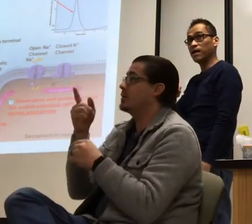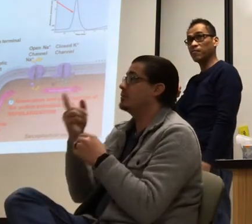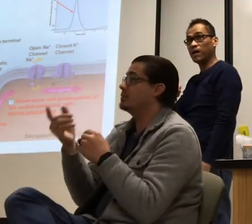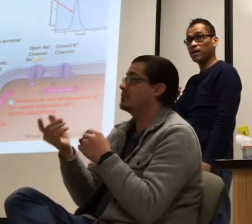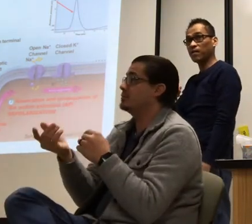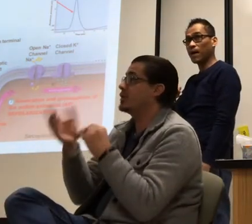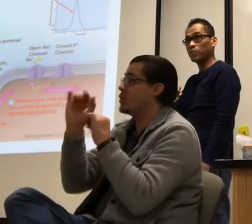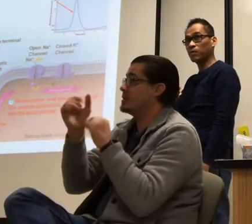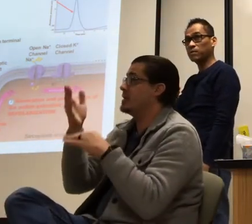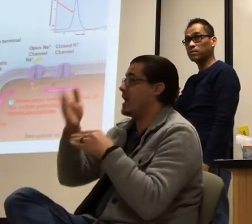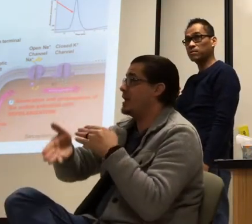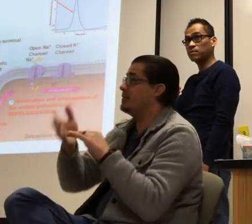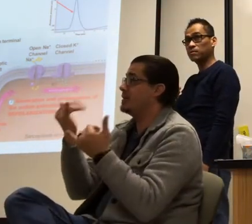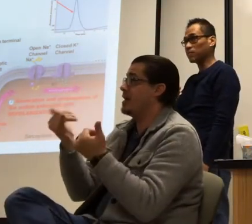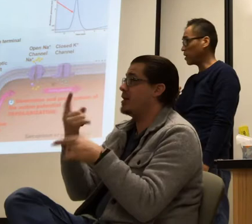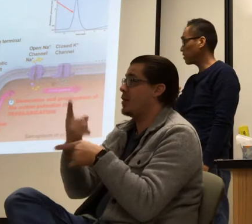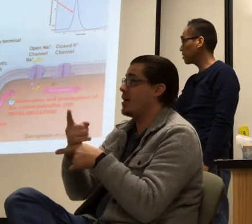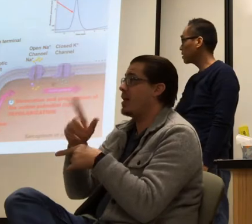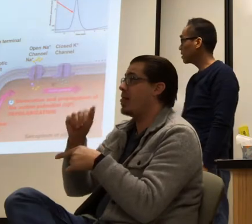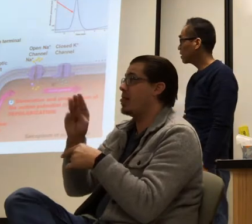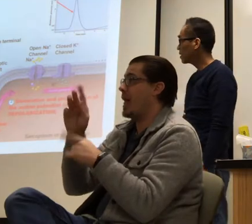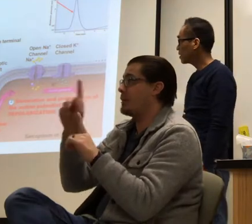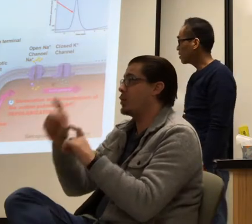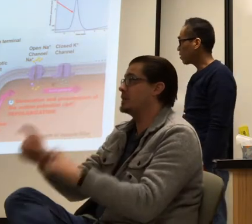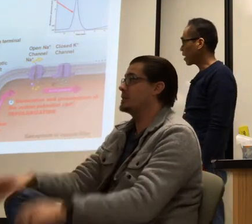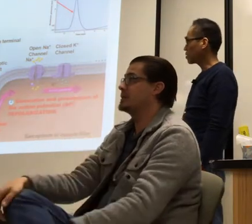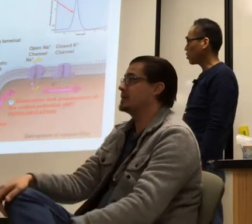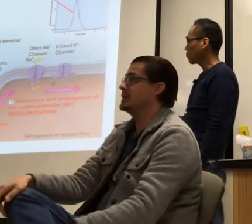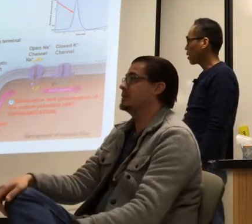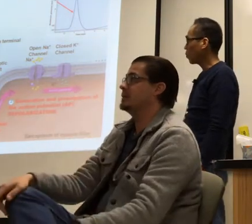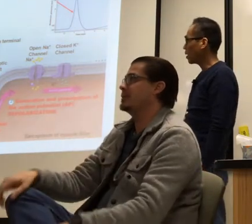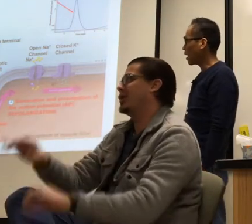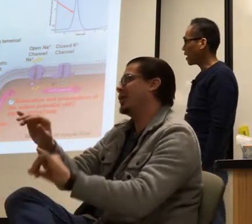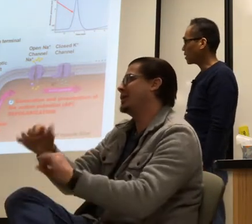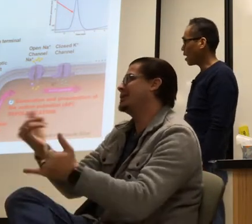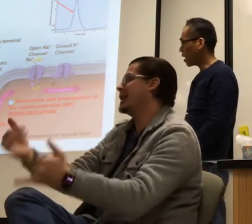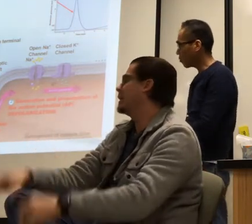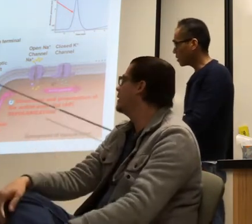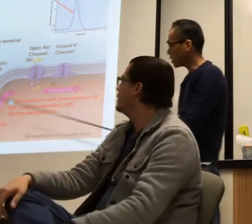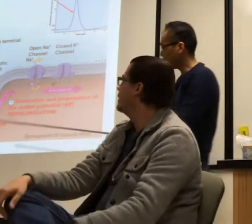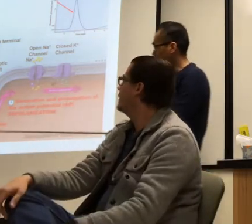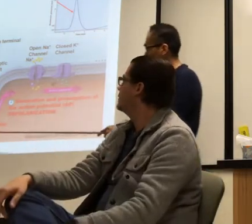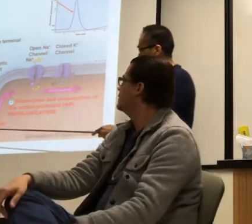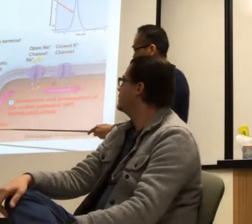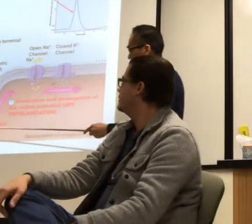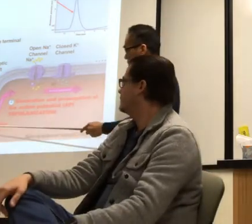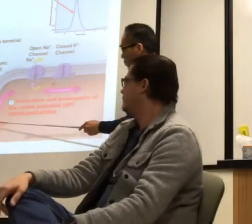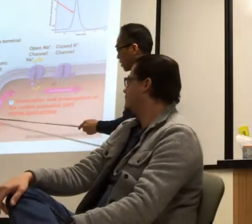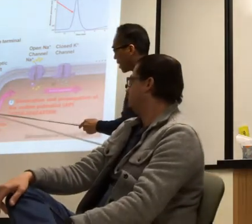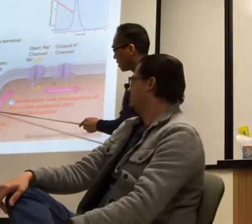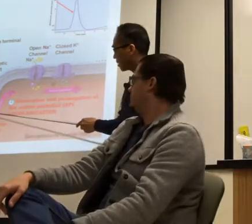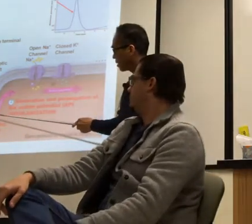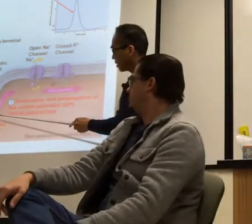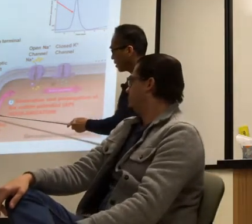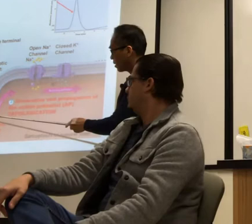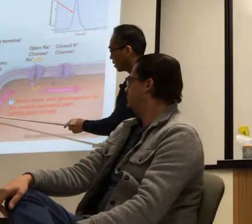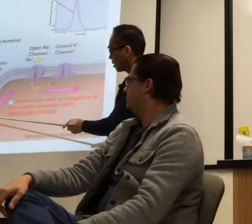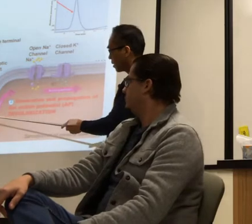end of today, right? You got a lab quiz, right? Okay, so what I taught was how you